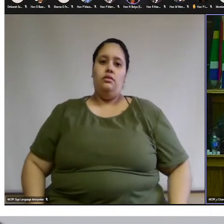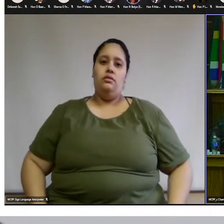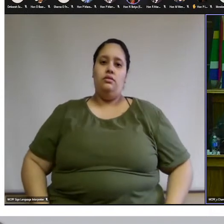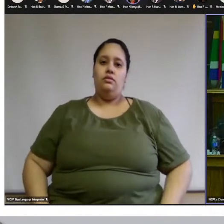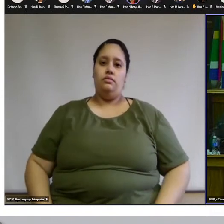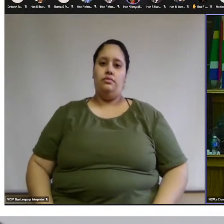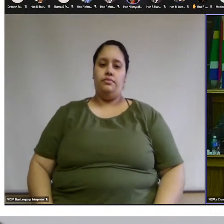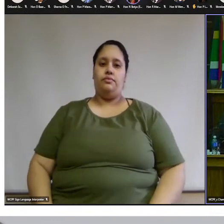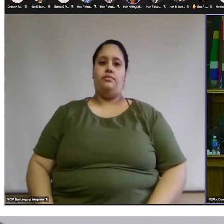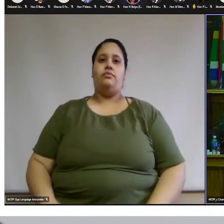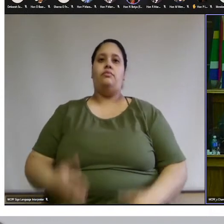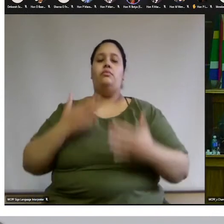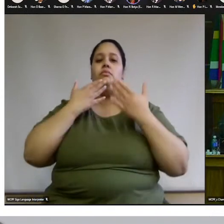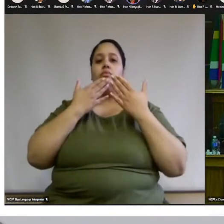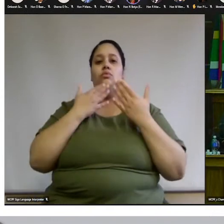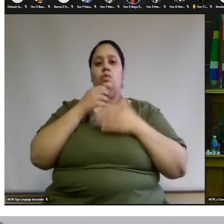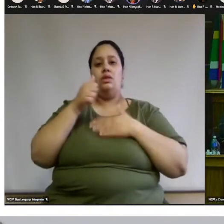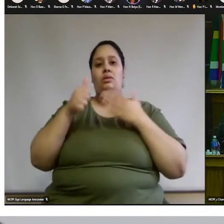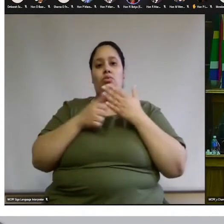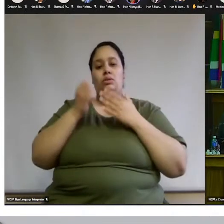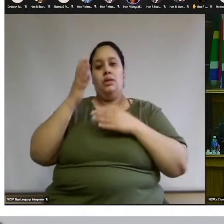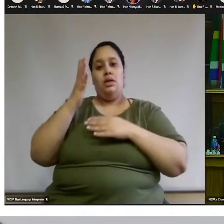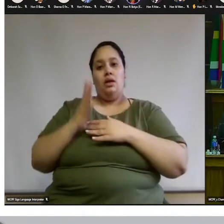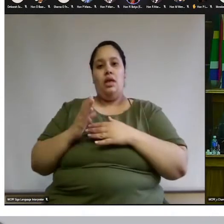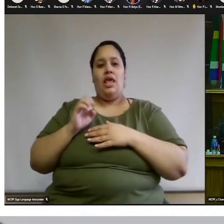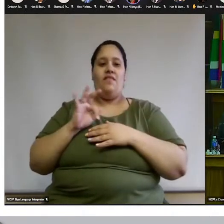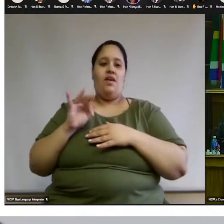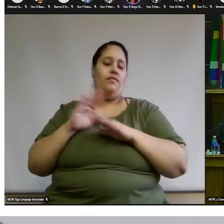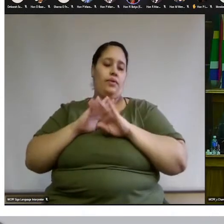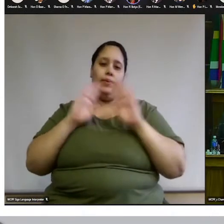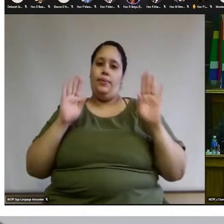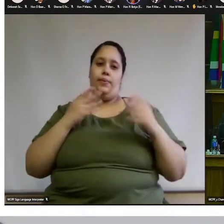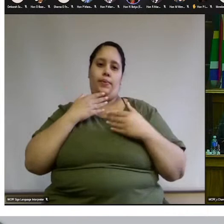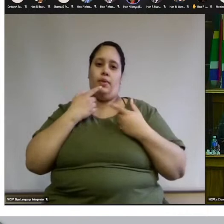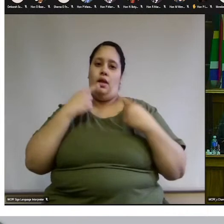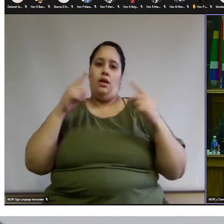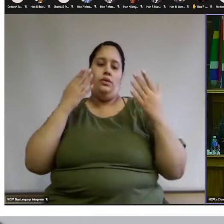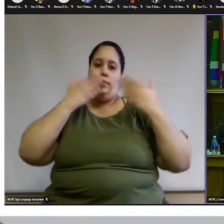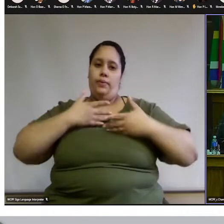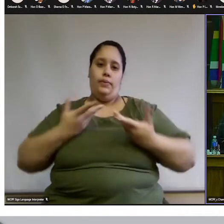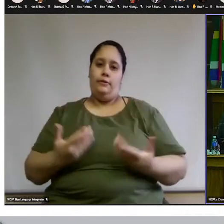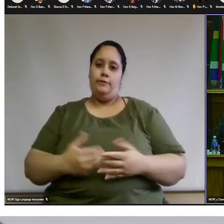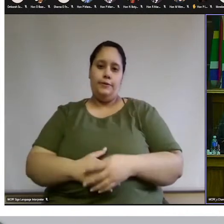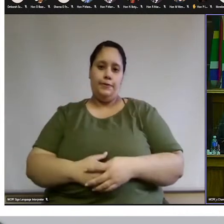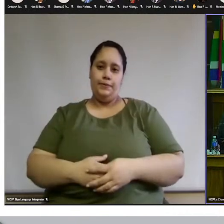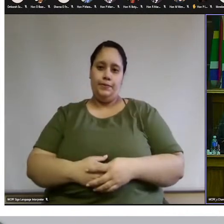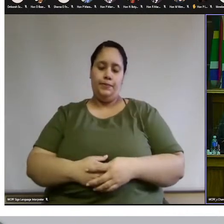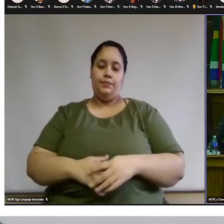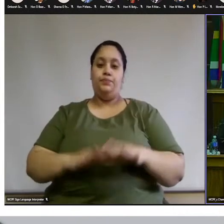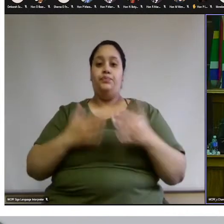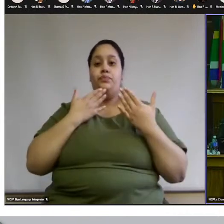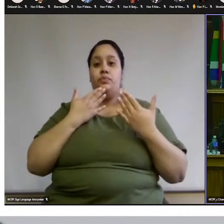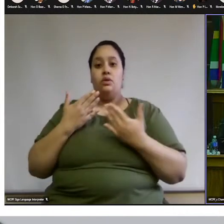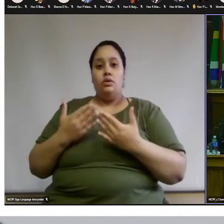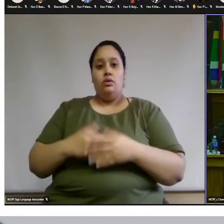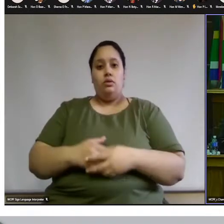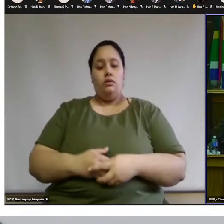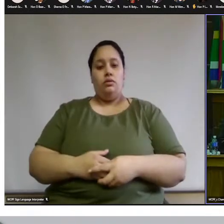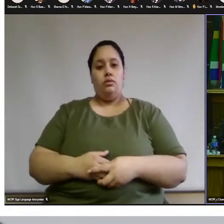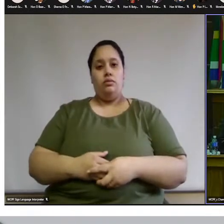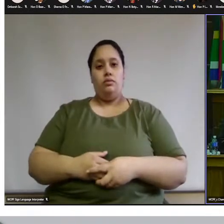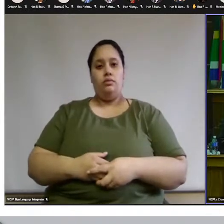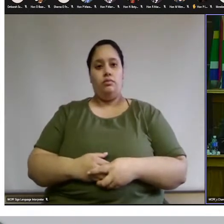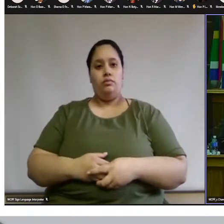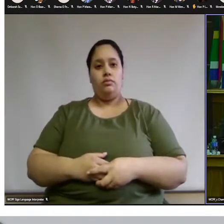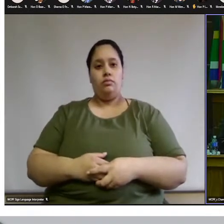Thank you, Deputy Speaker. The EFF is not making any declaration. Thank you. Thank you very much. Can I